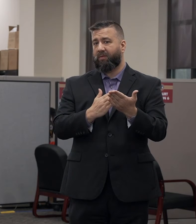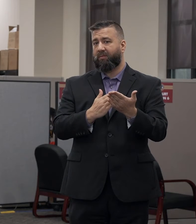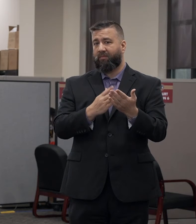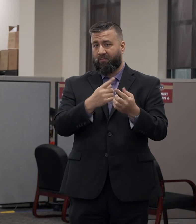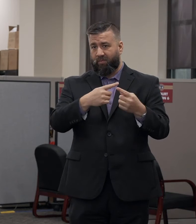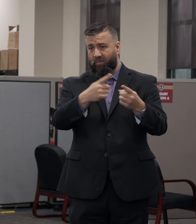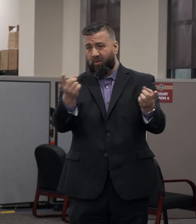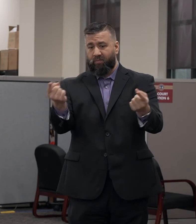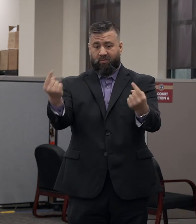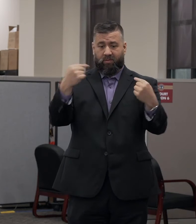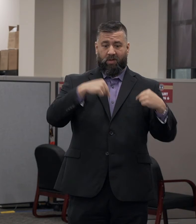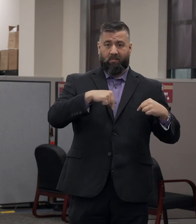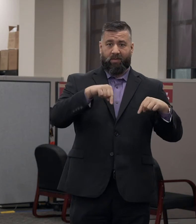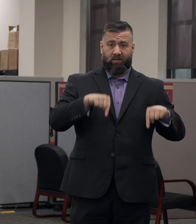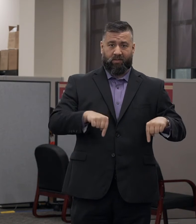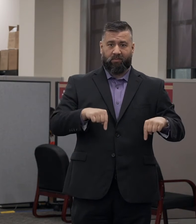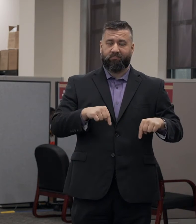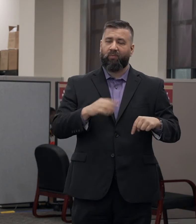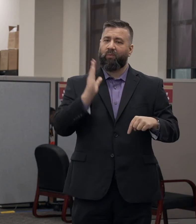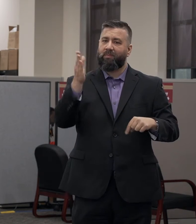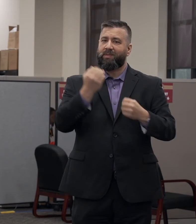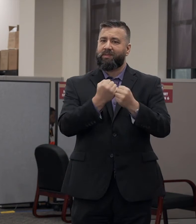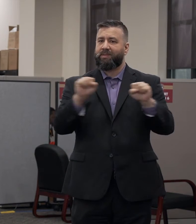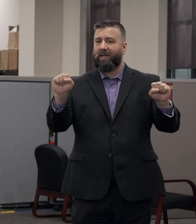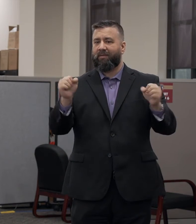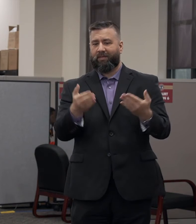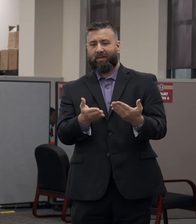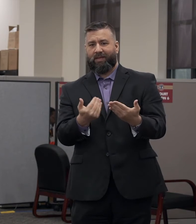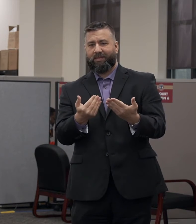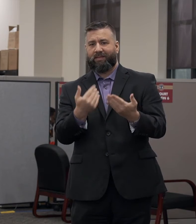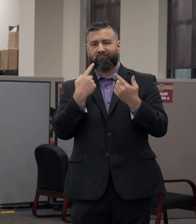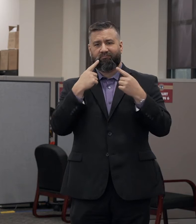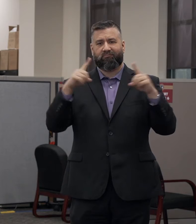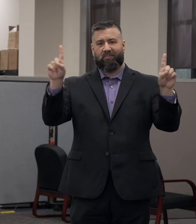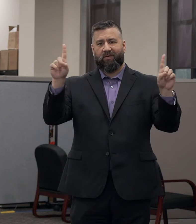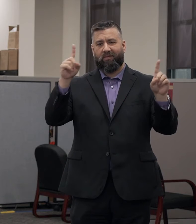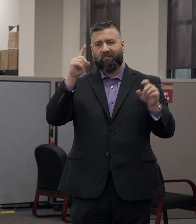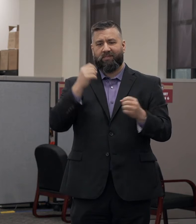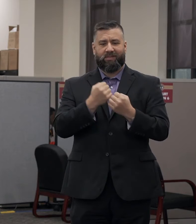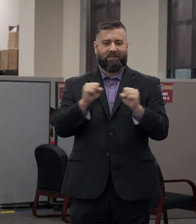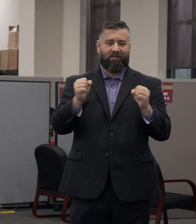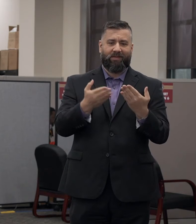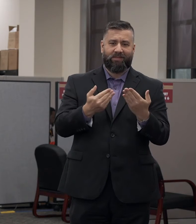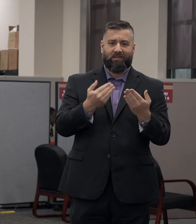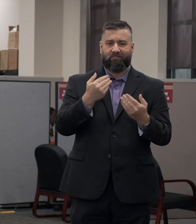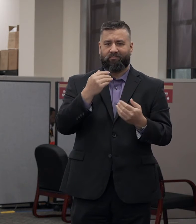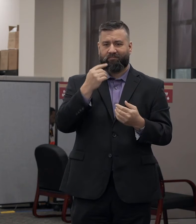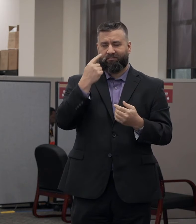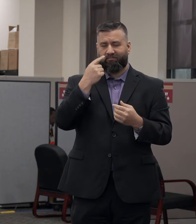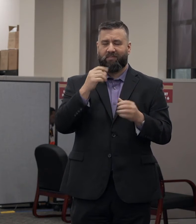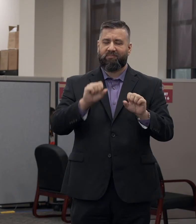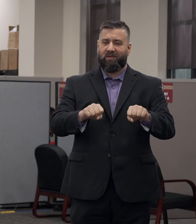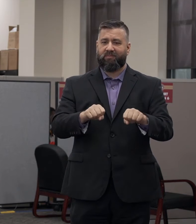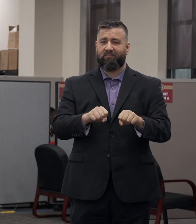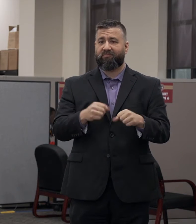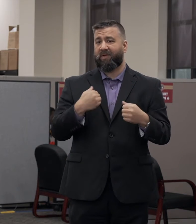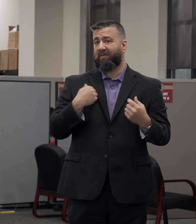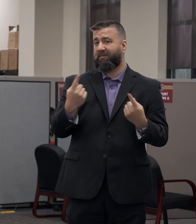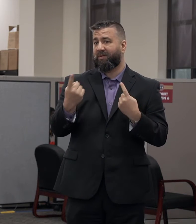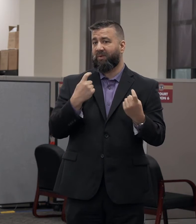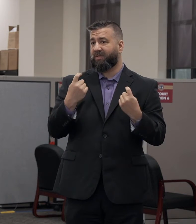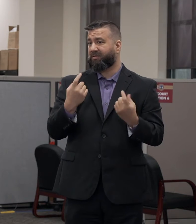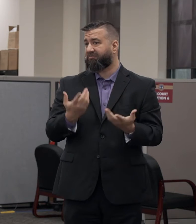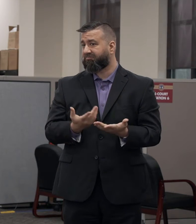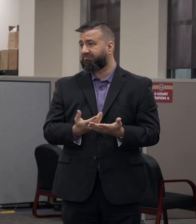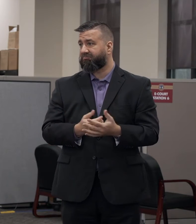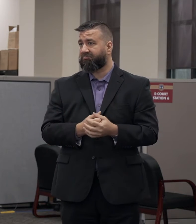as safe, easy, and convenient as possible for everyone. Thank you. If there are any questions at this